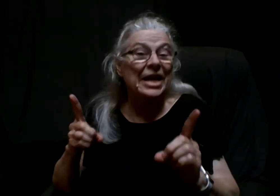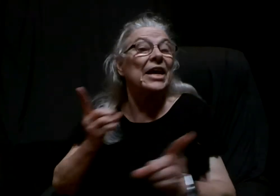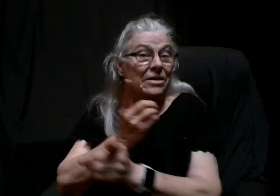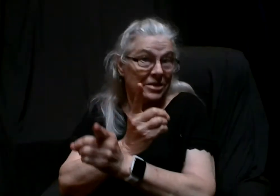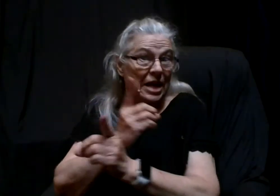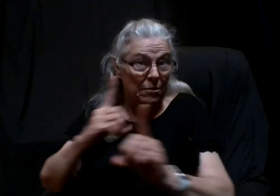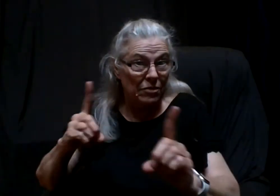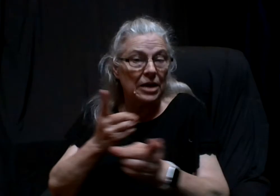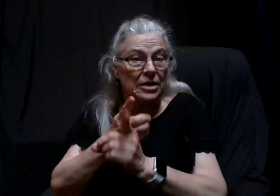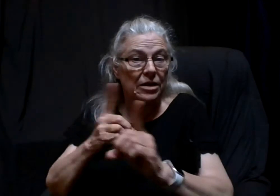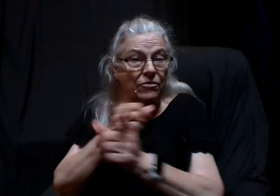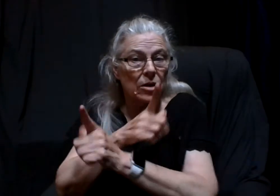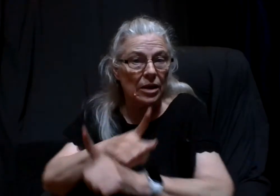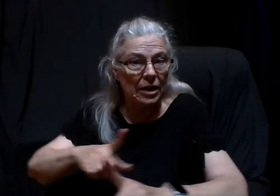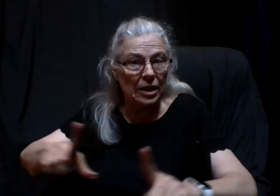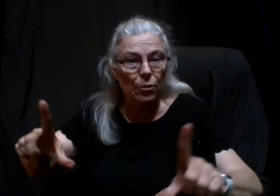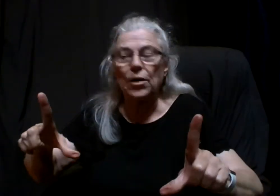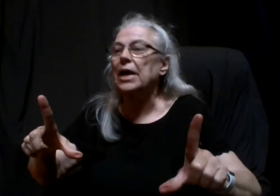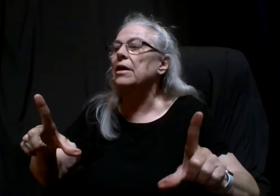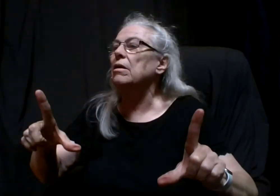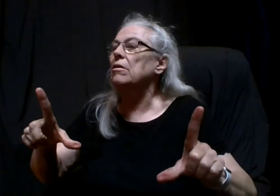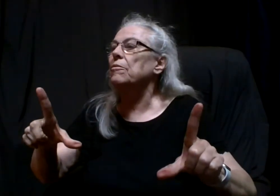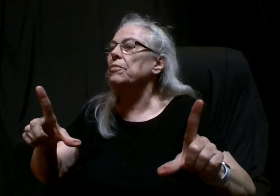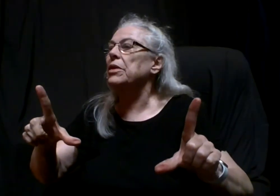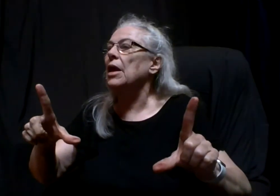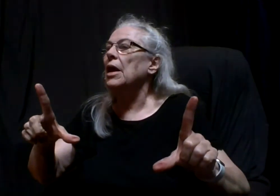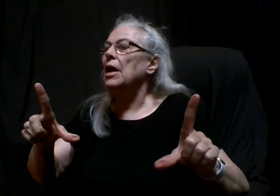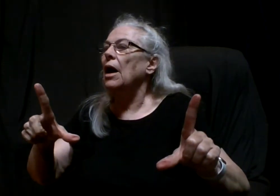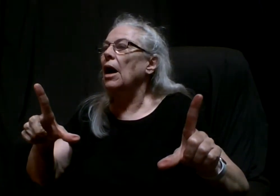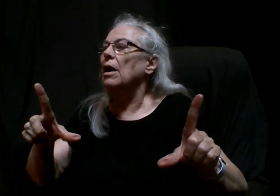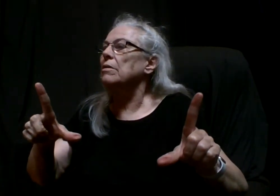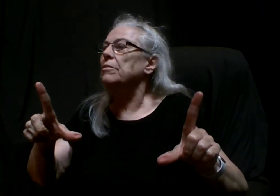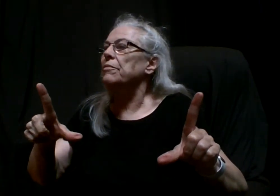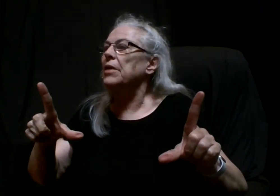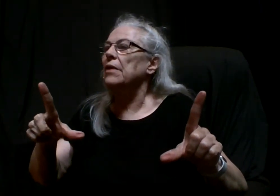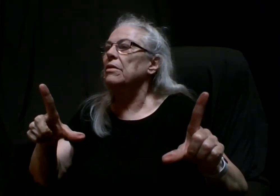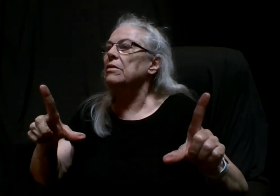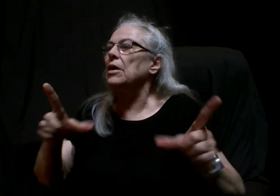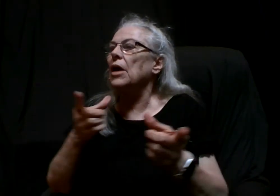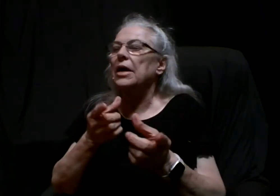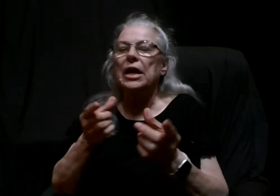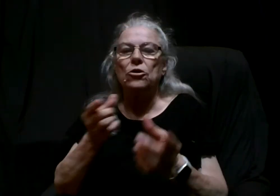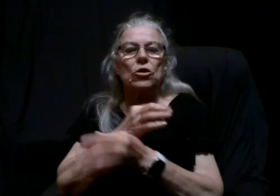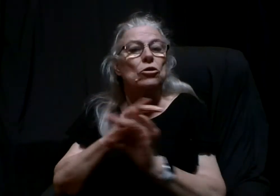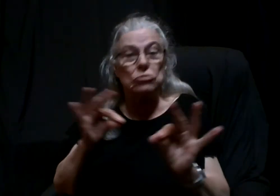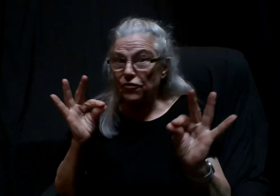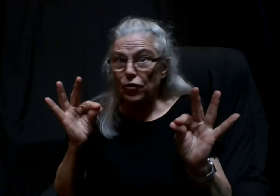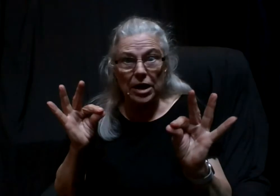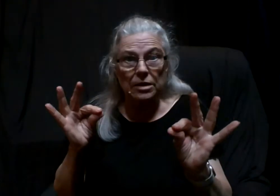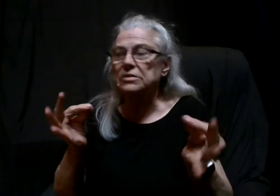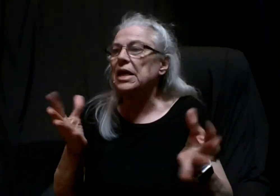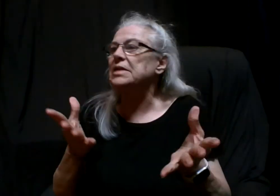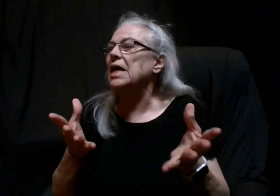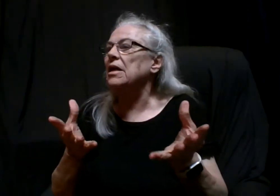again, same thing. Liberated. Uh, and again, you can use free. It's exactly the